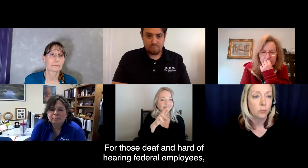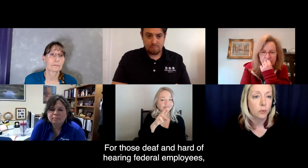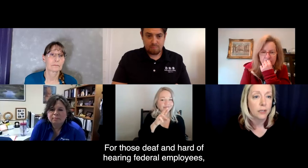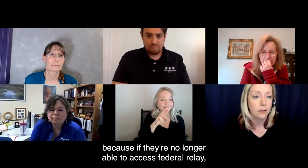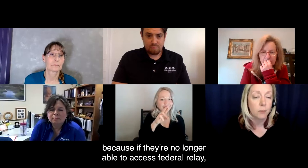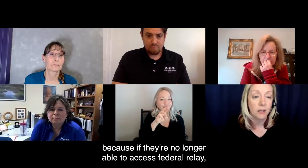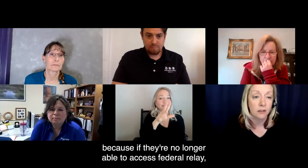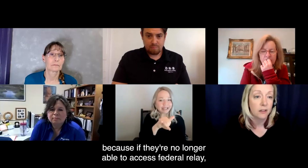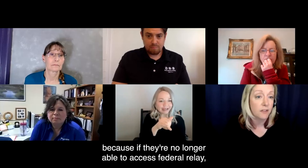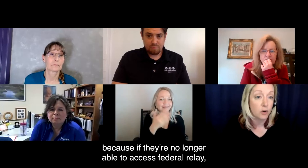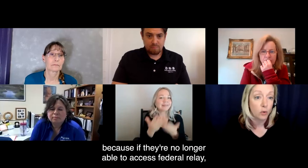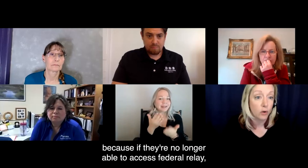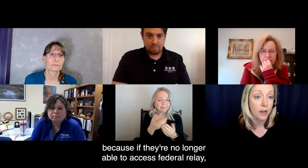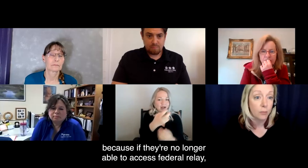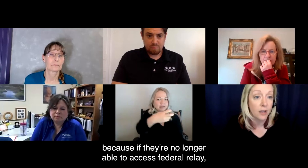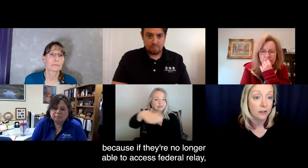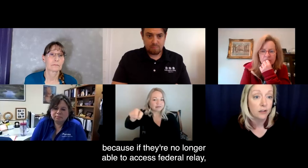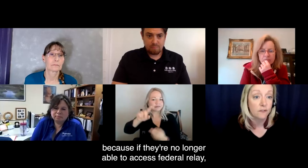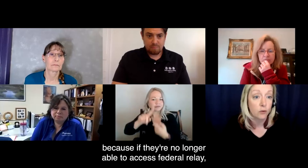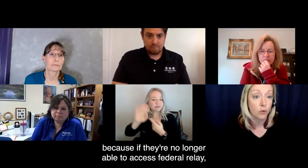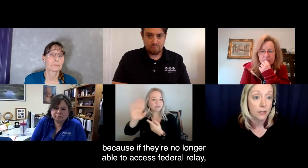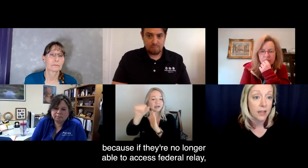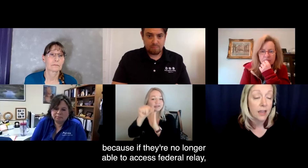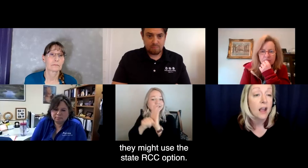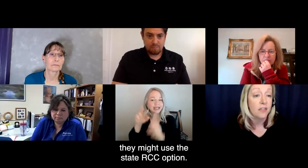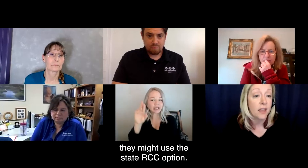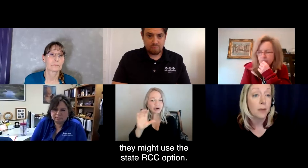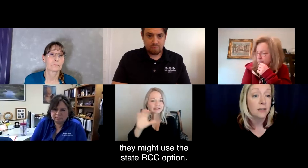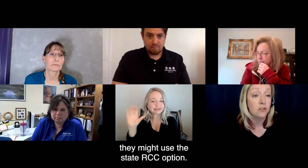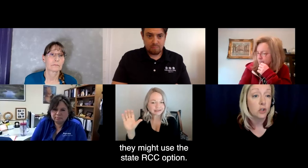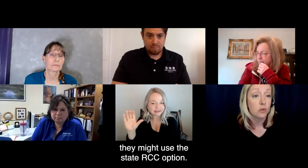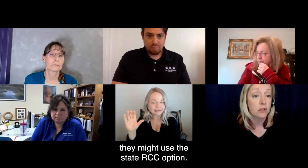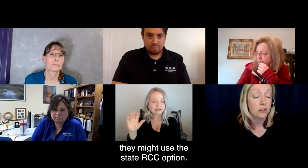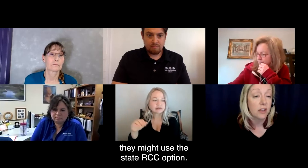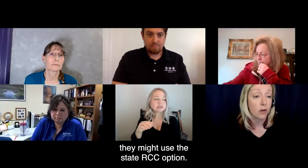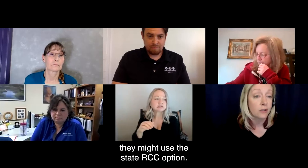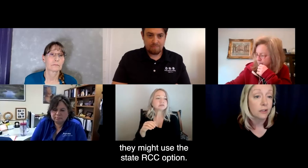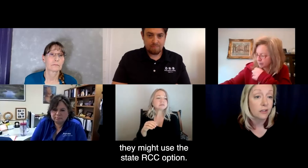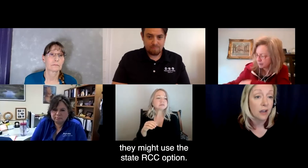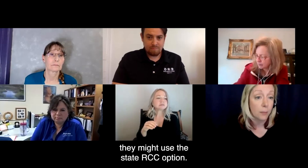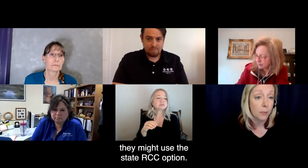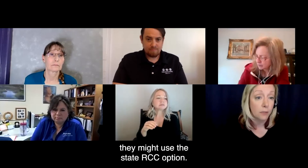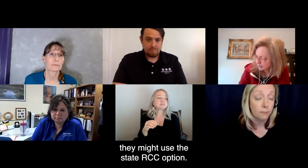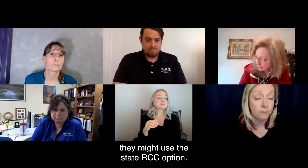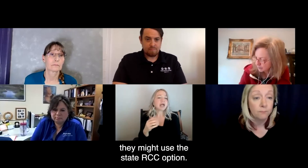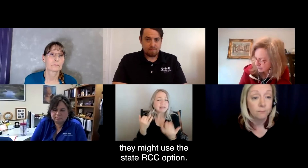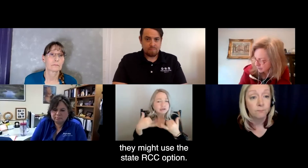federal employees, because if they're no longer able to access federal relay, they might use the state RCC